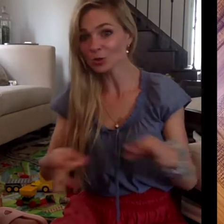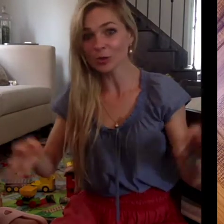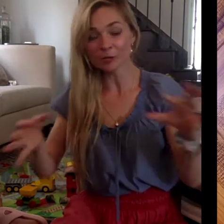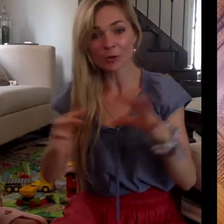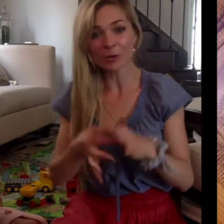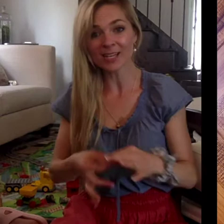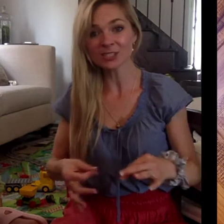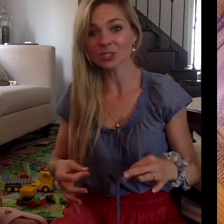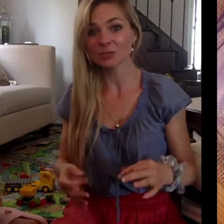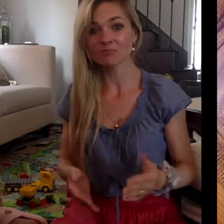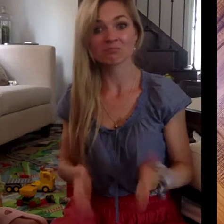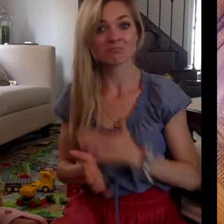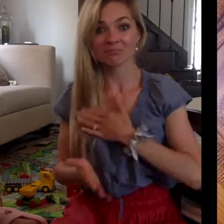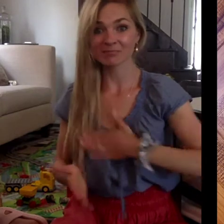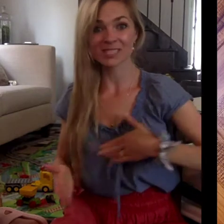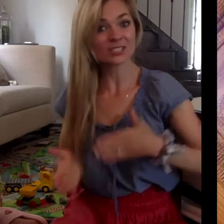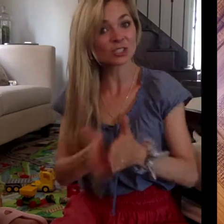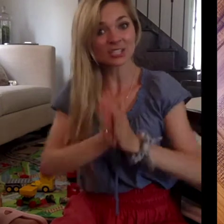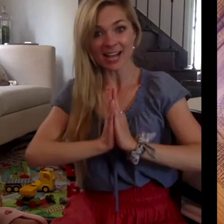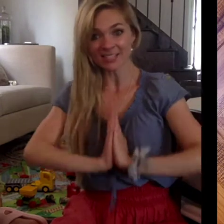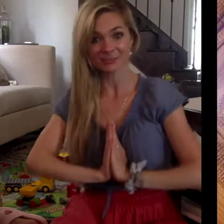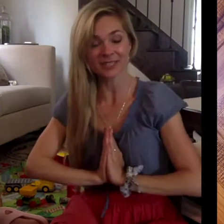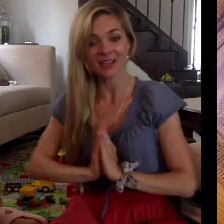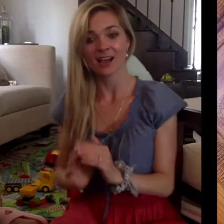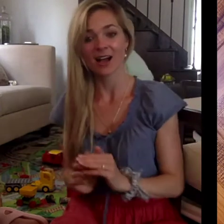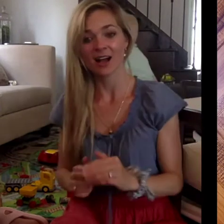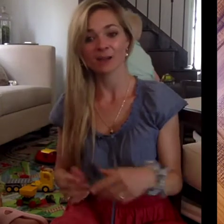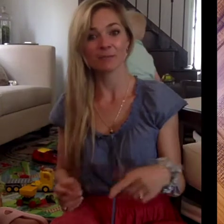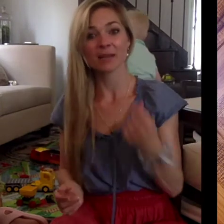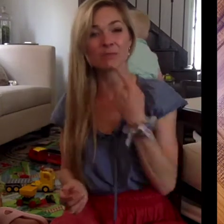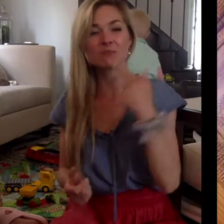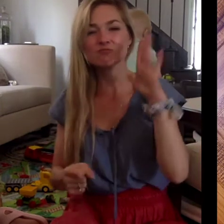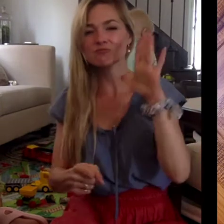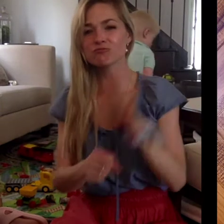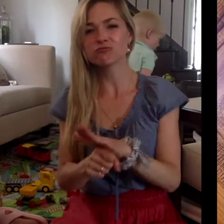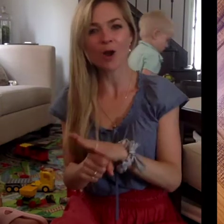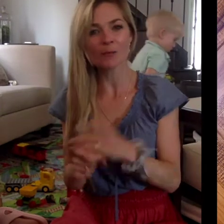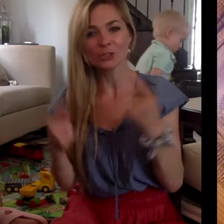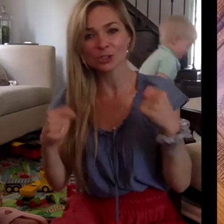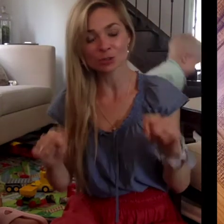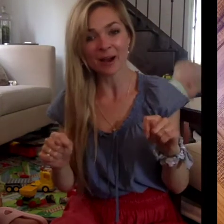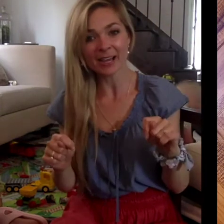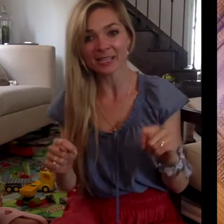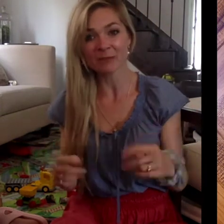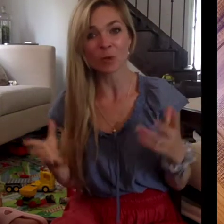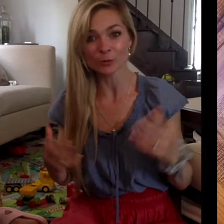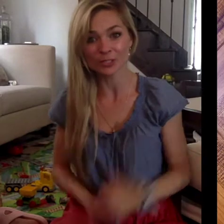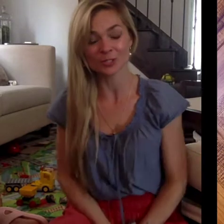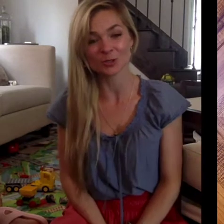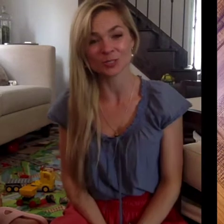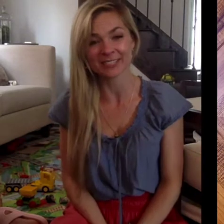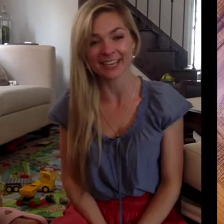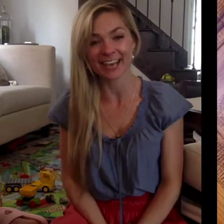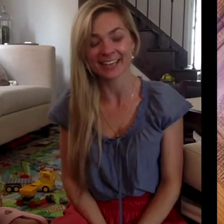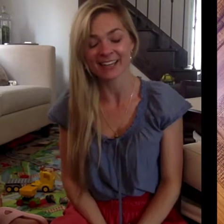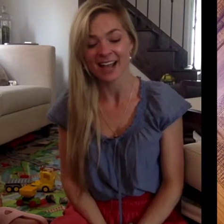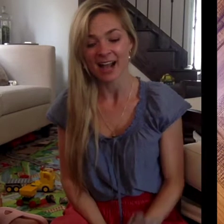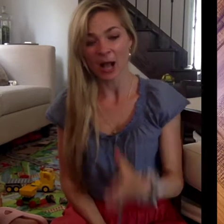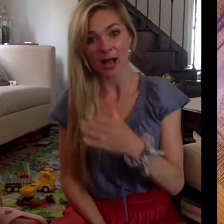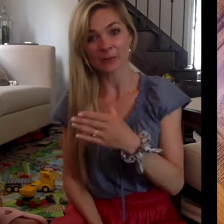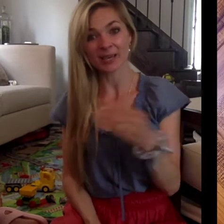or story requests, please just ask me. I promise to try and post it as soon as I